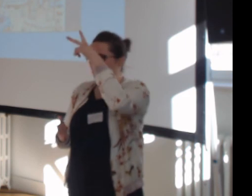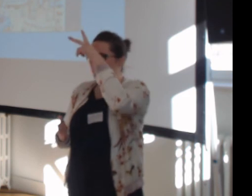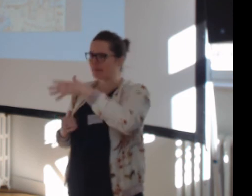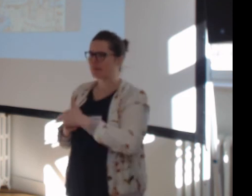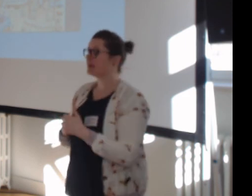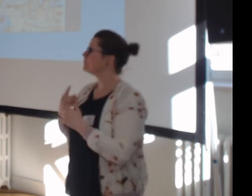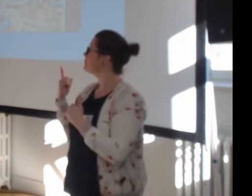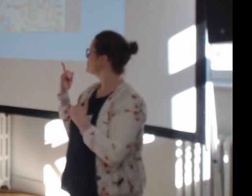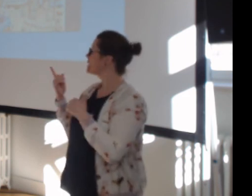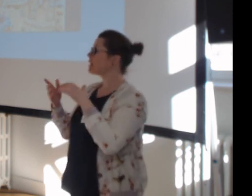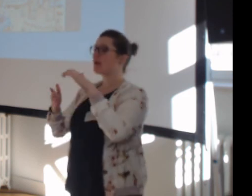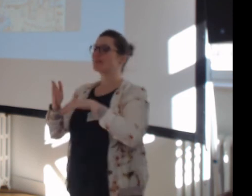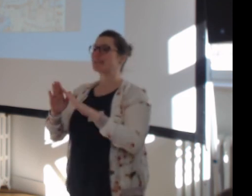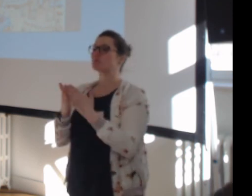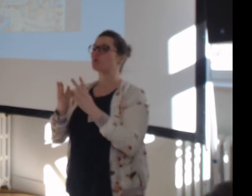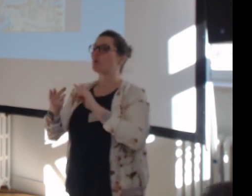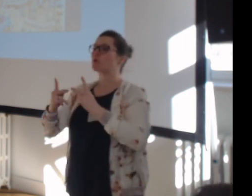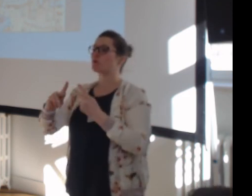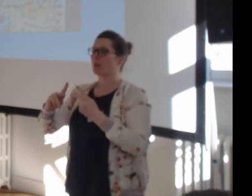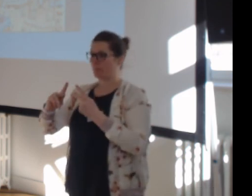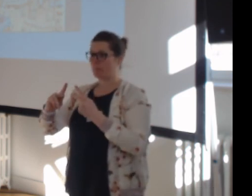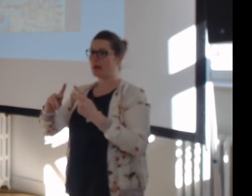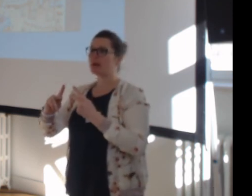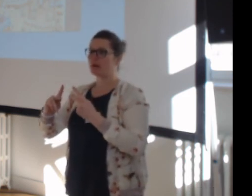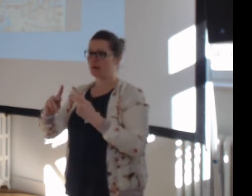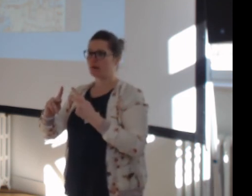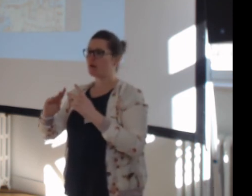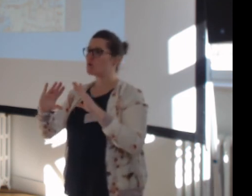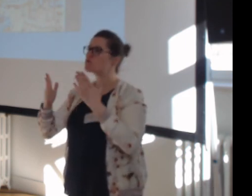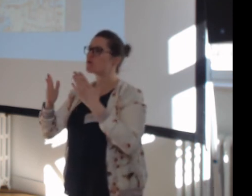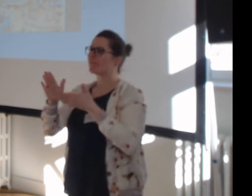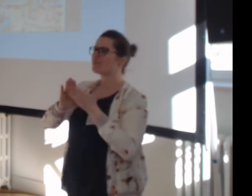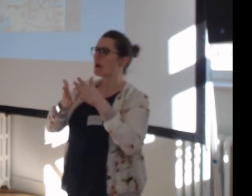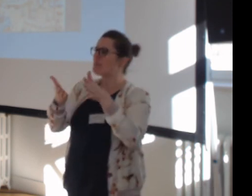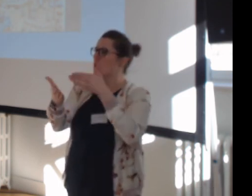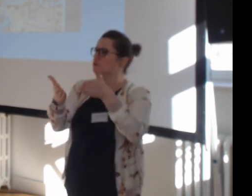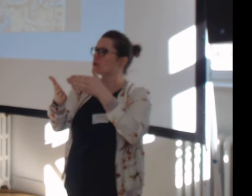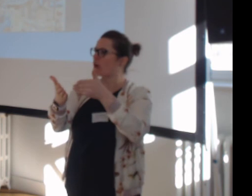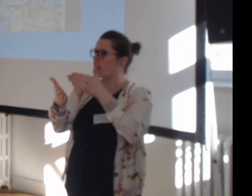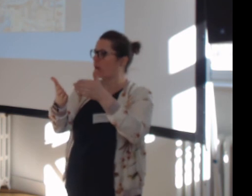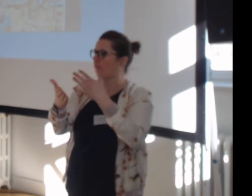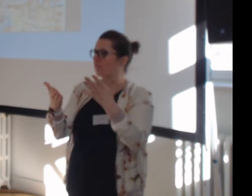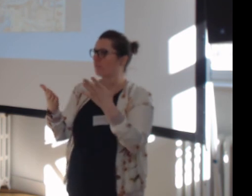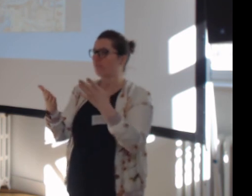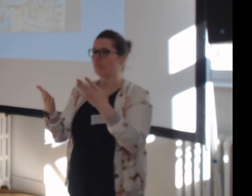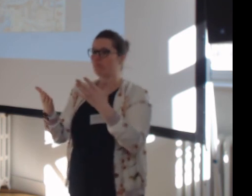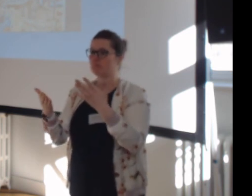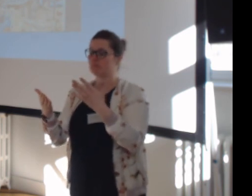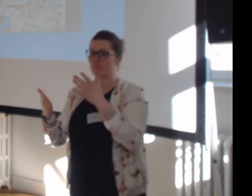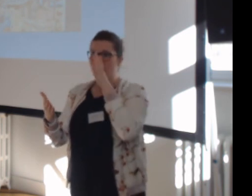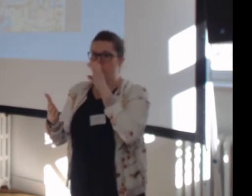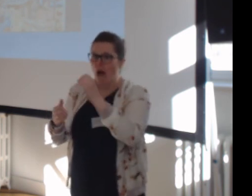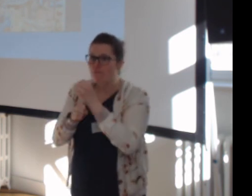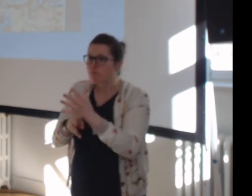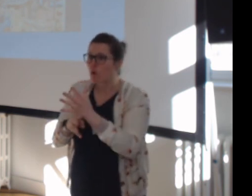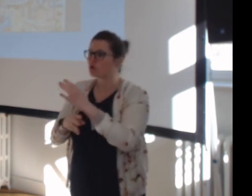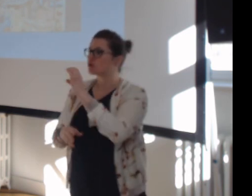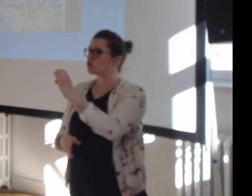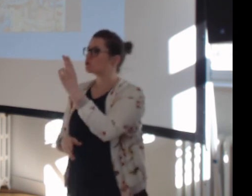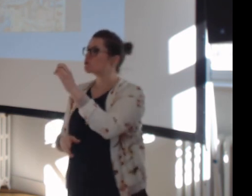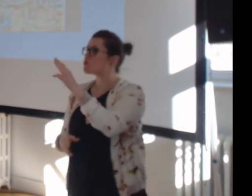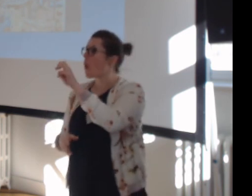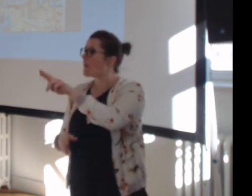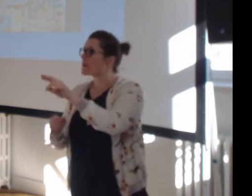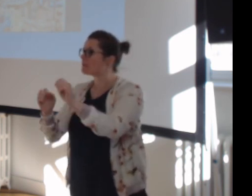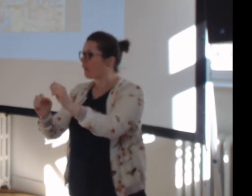This textbook prototype runs within a browser, so you can run it within Chrome or Firefox. But